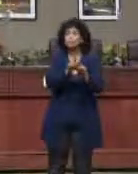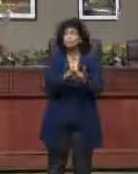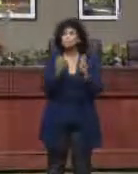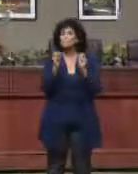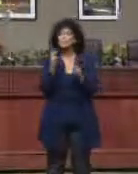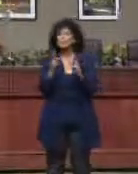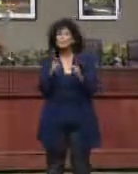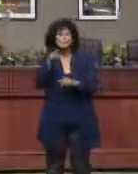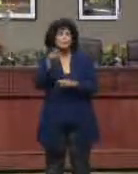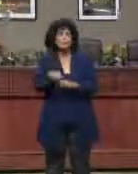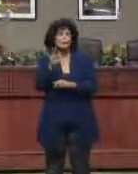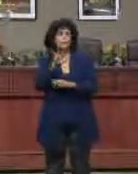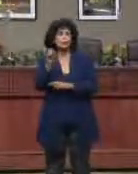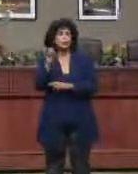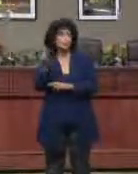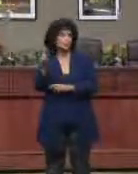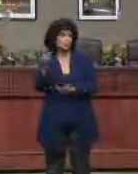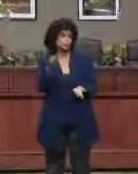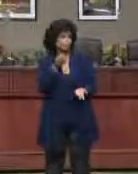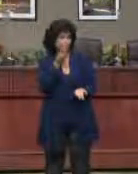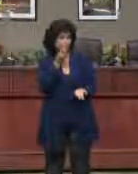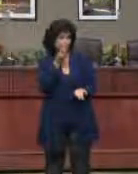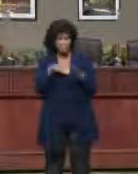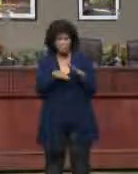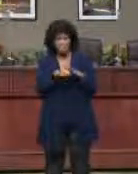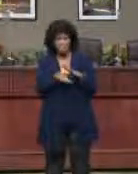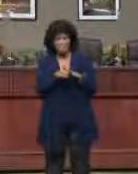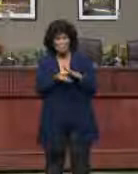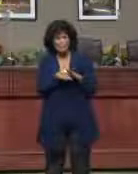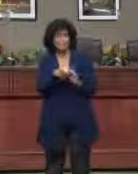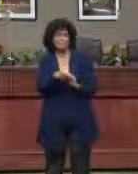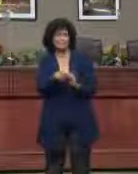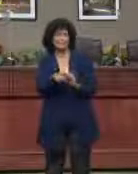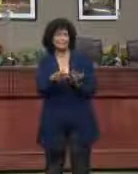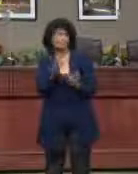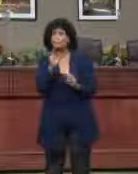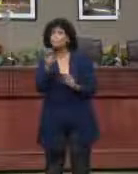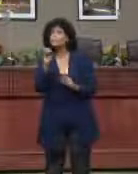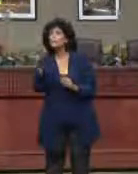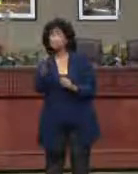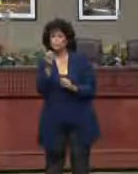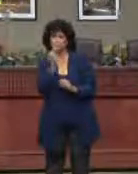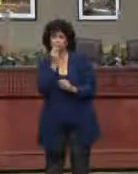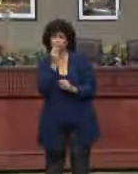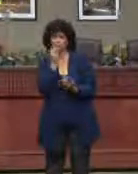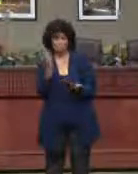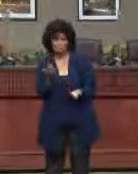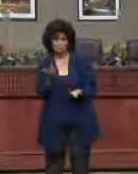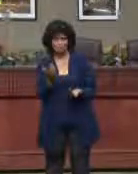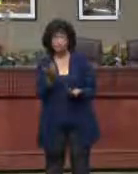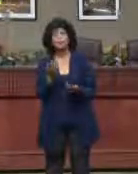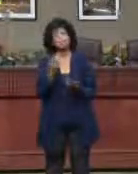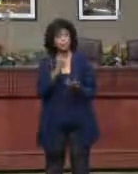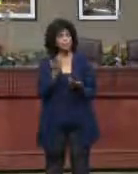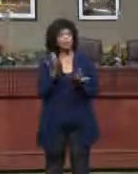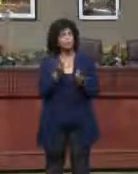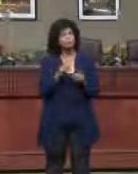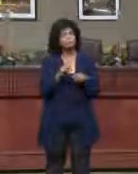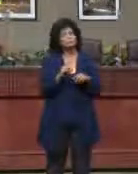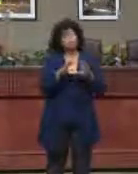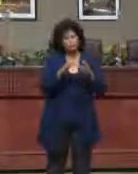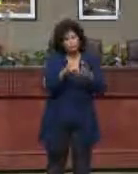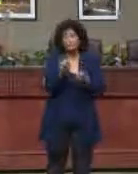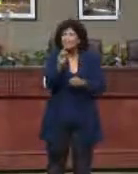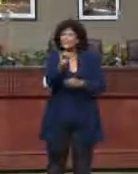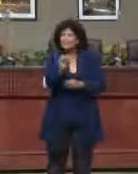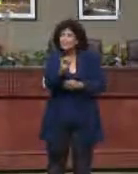food, basic necessities like food. Nonprofits such as Second Harvest Food Bank